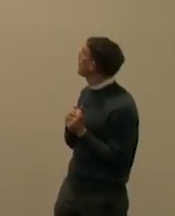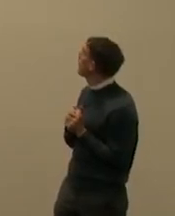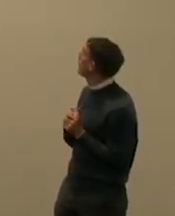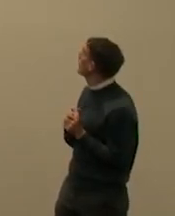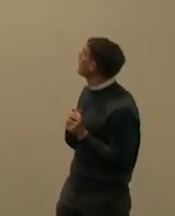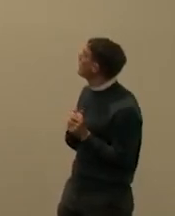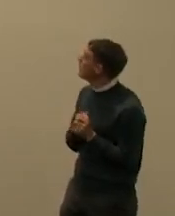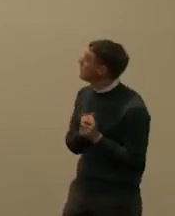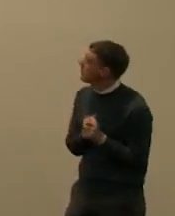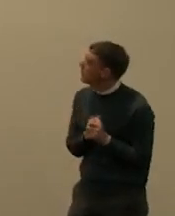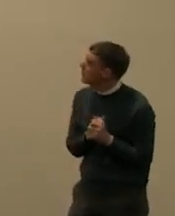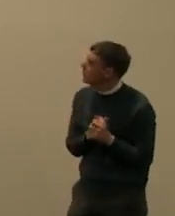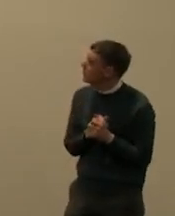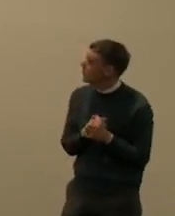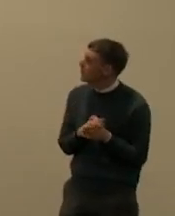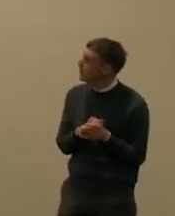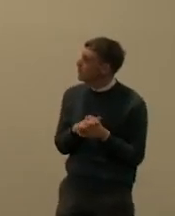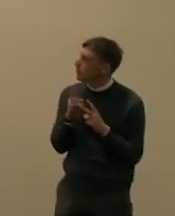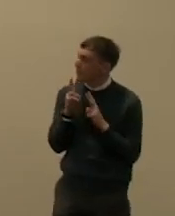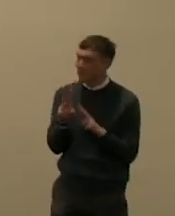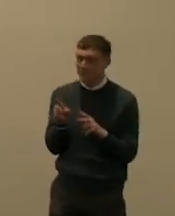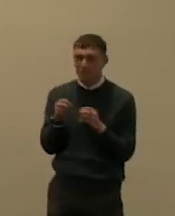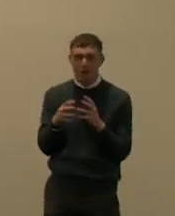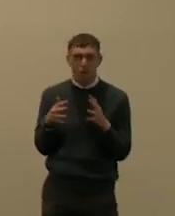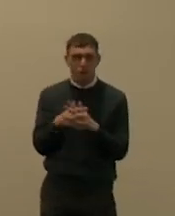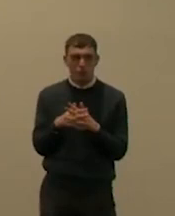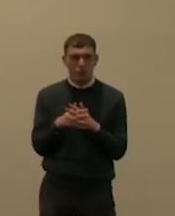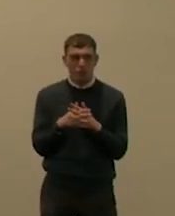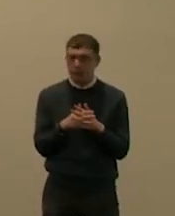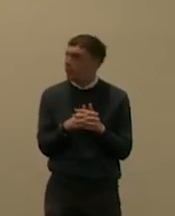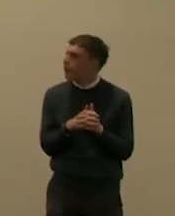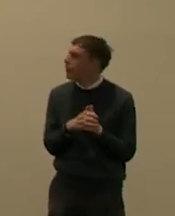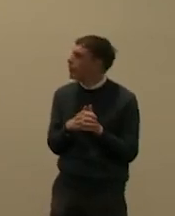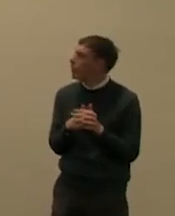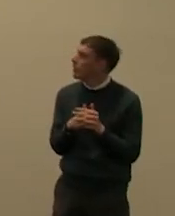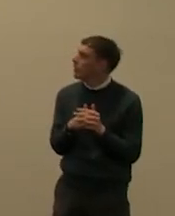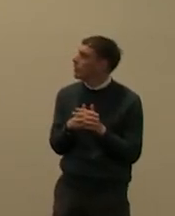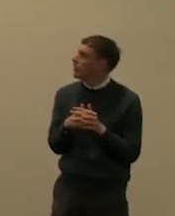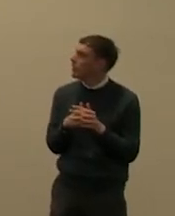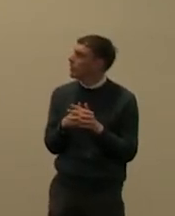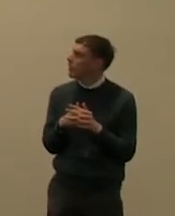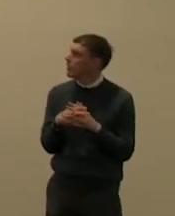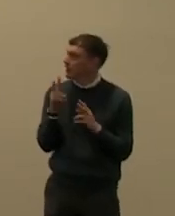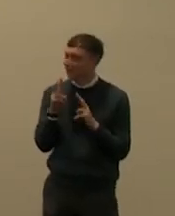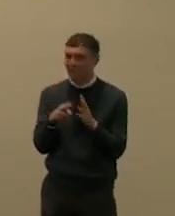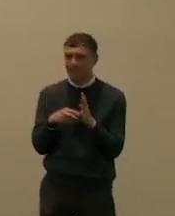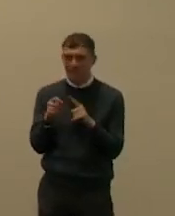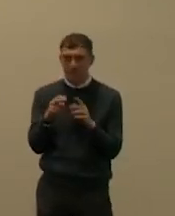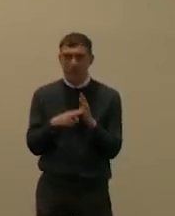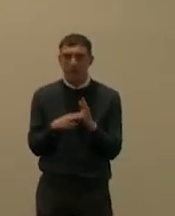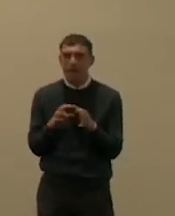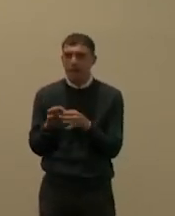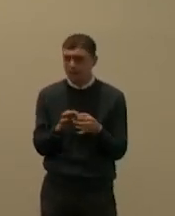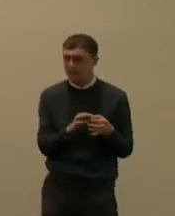So you can see here the bandwidth from your site-to-site VPN connection, from a point-to-site VPN connection, and if